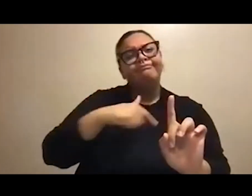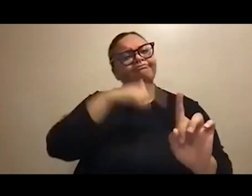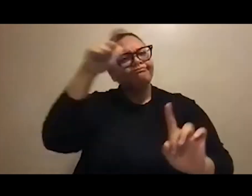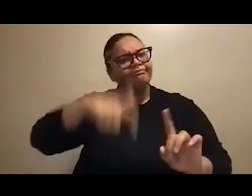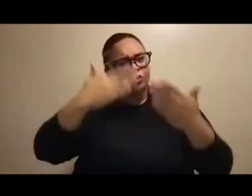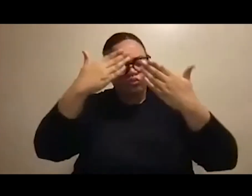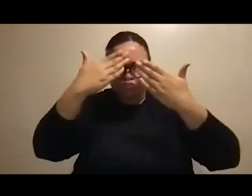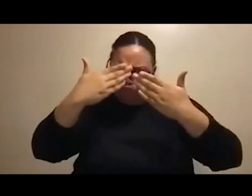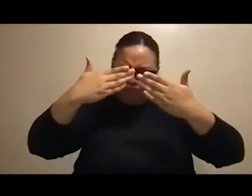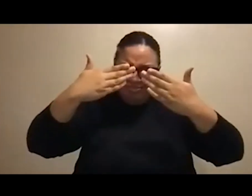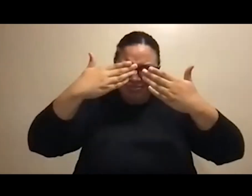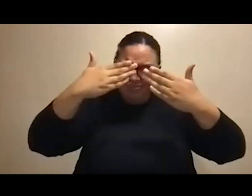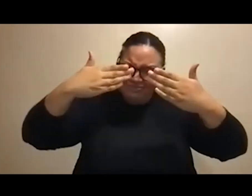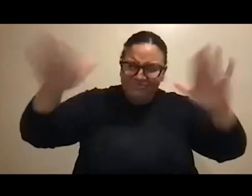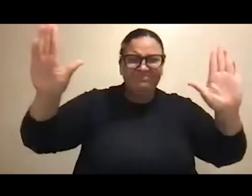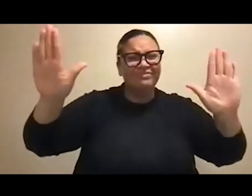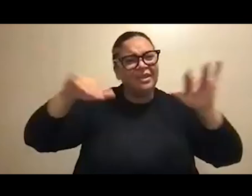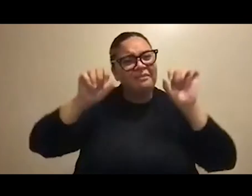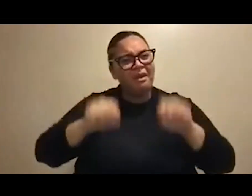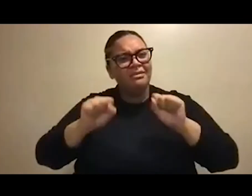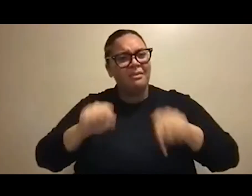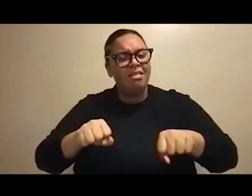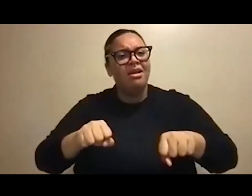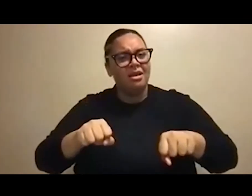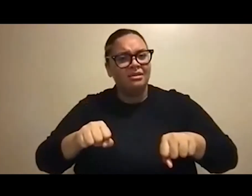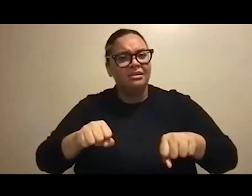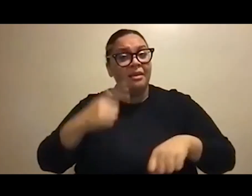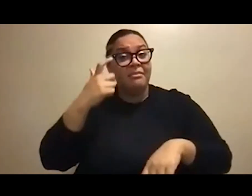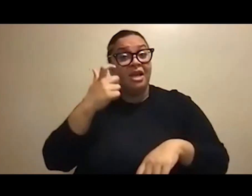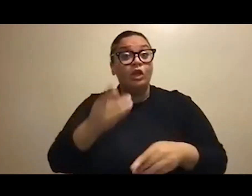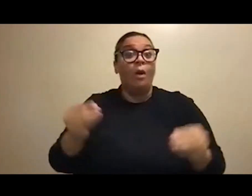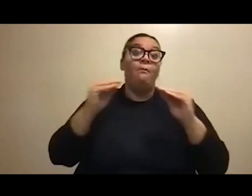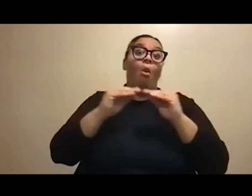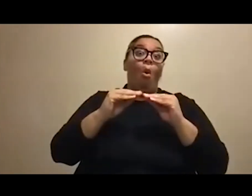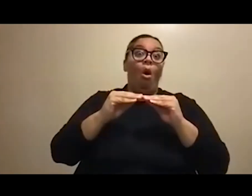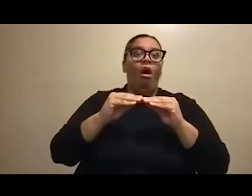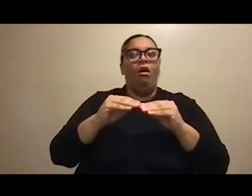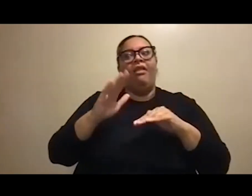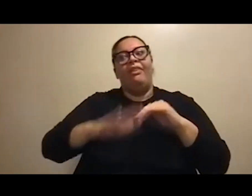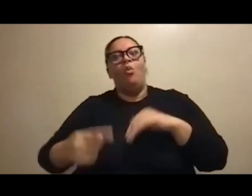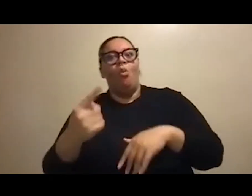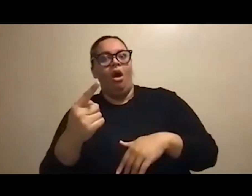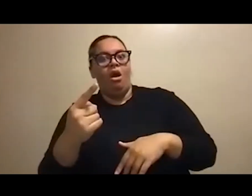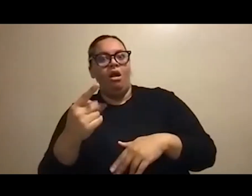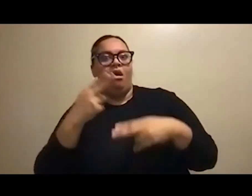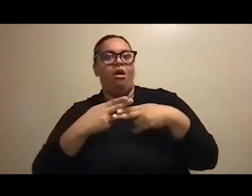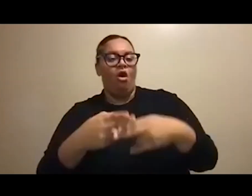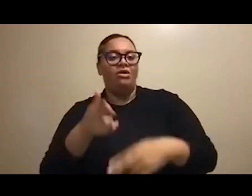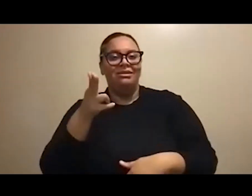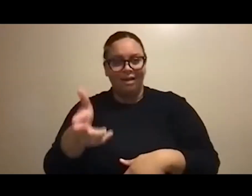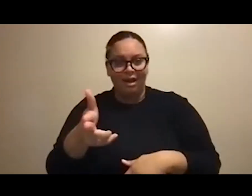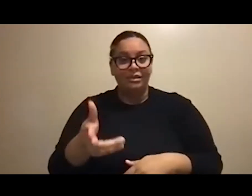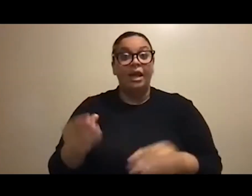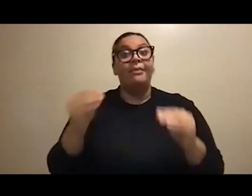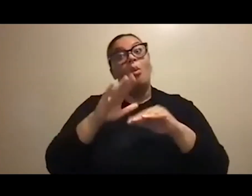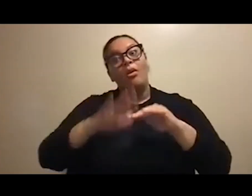our minds to the possibility that there's more than one thing called gun and more than one thing called